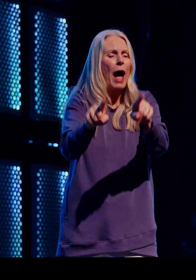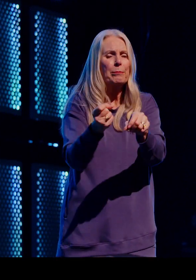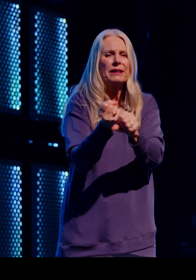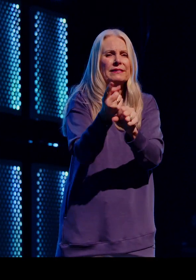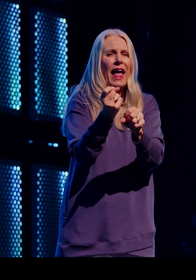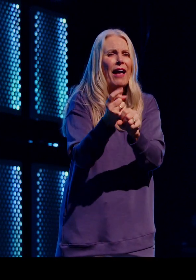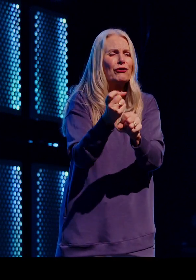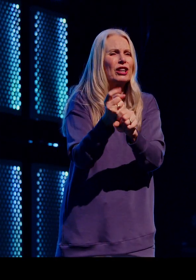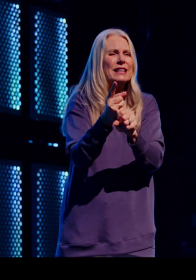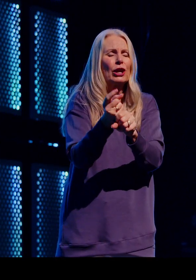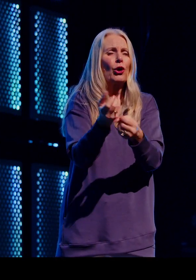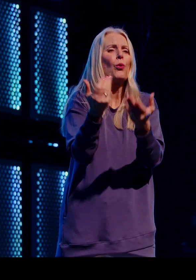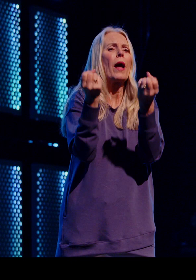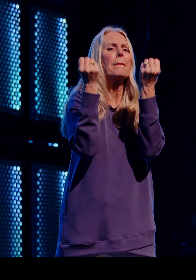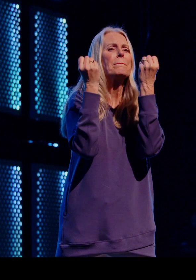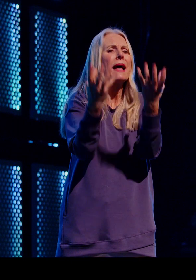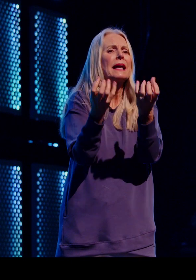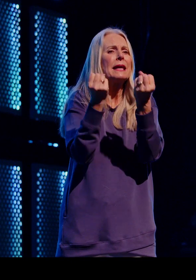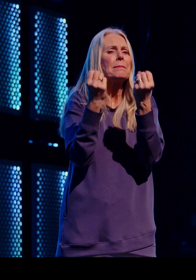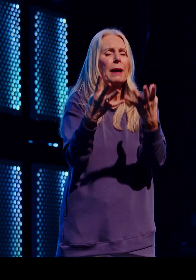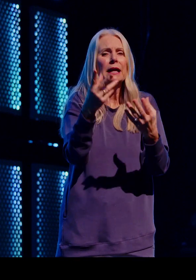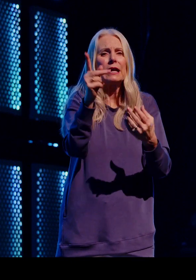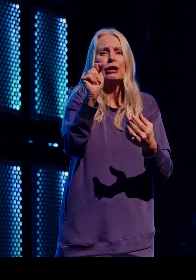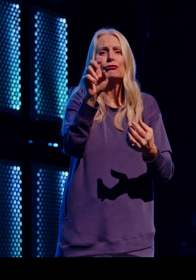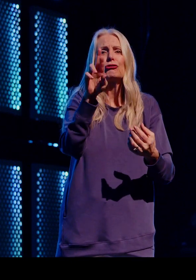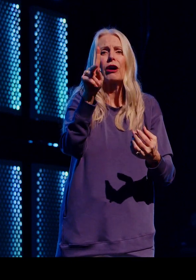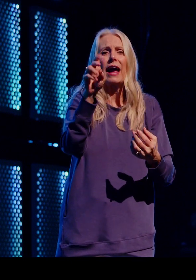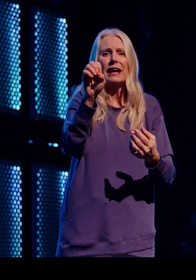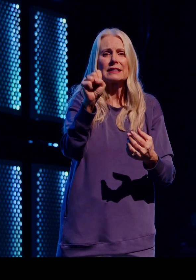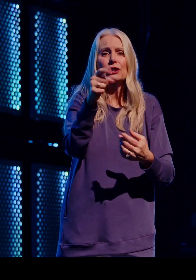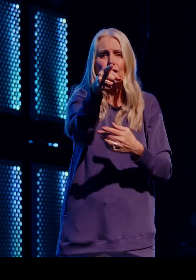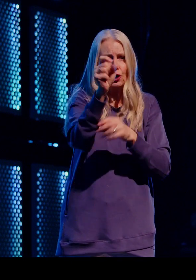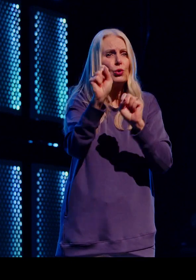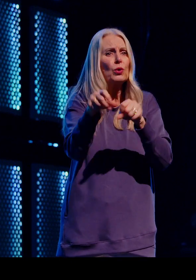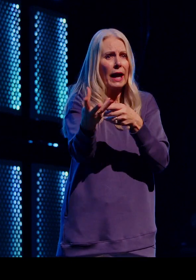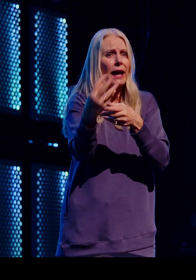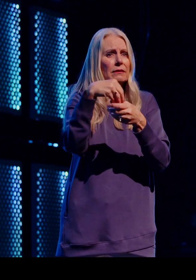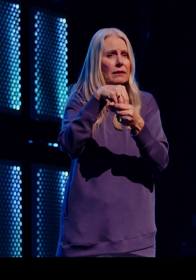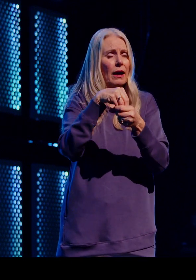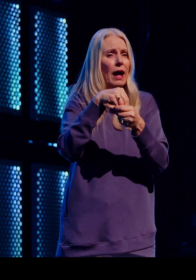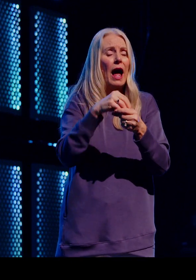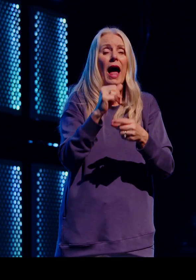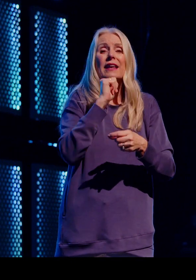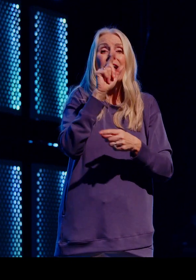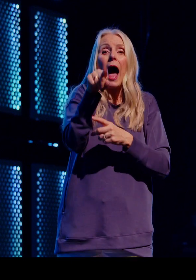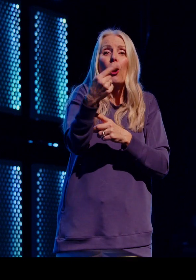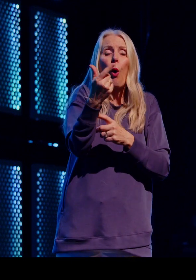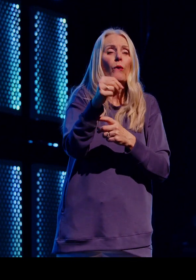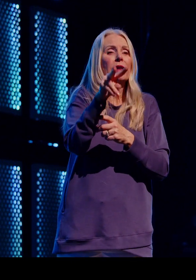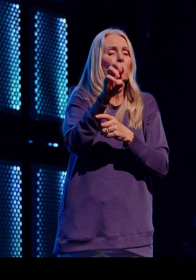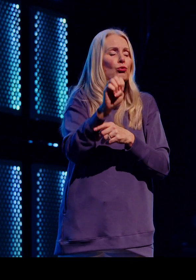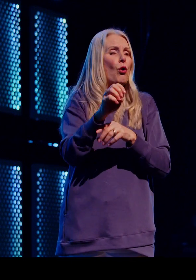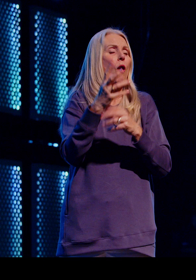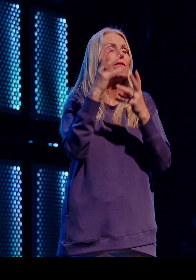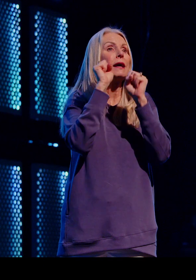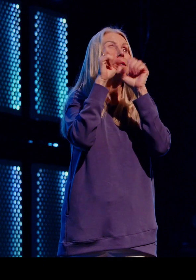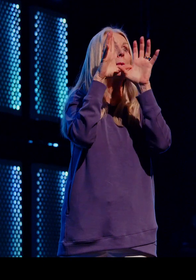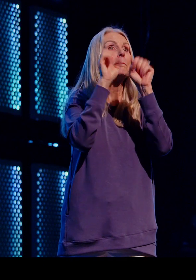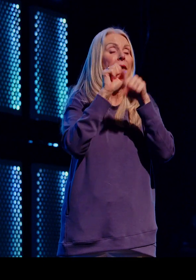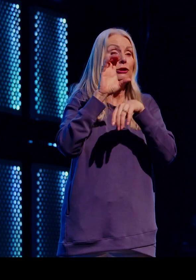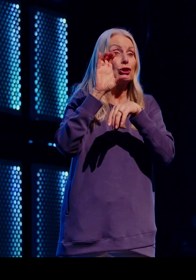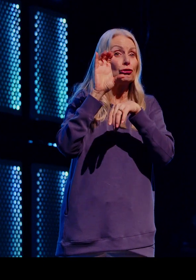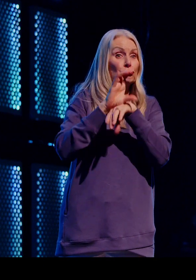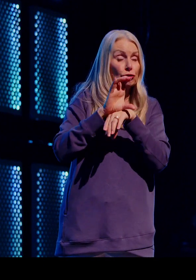we have a number of treks that you can be involved in. Not only is the Grove an amazing church to be involved